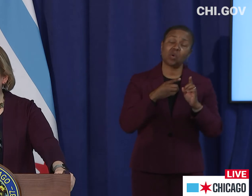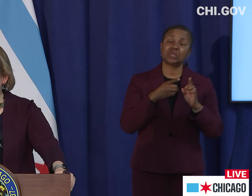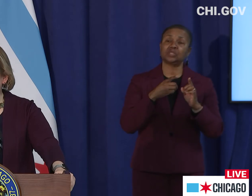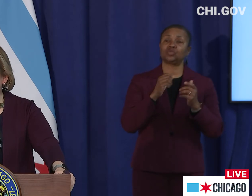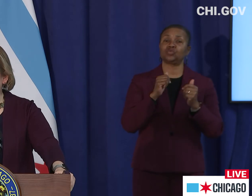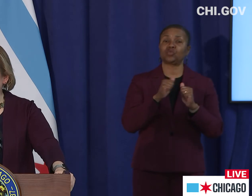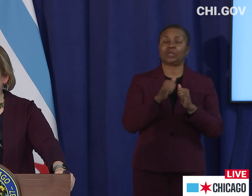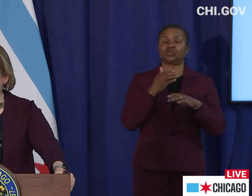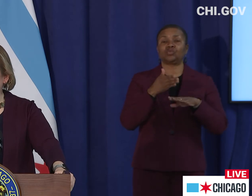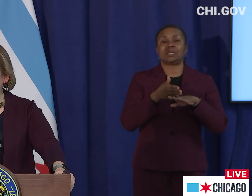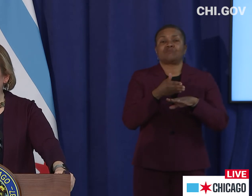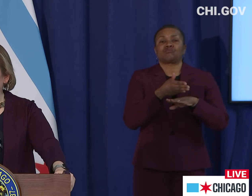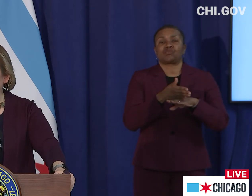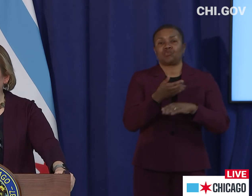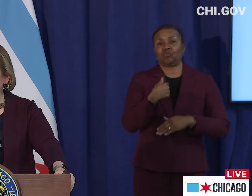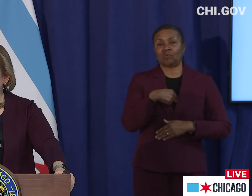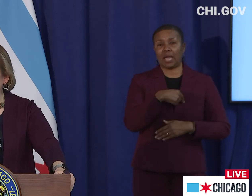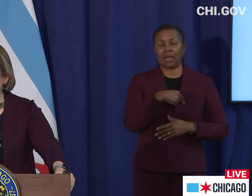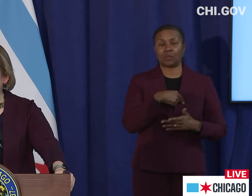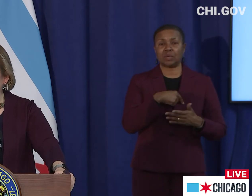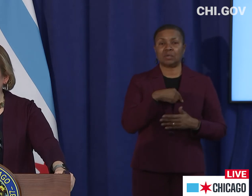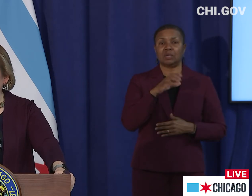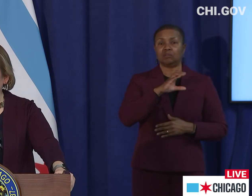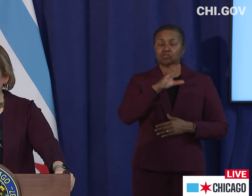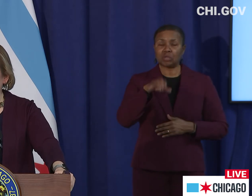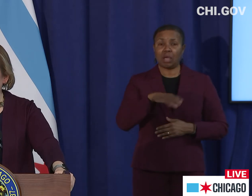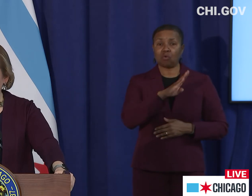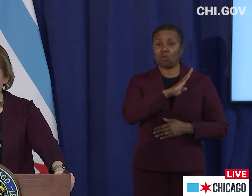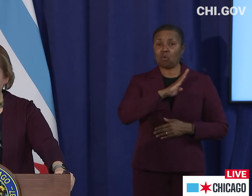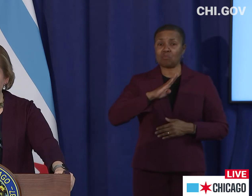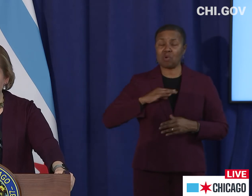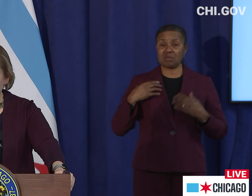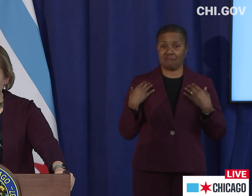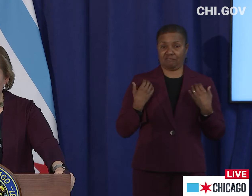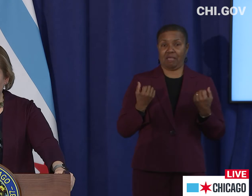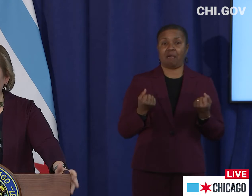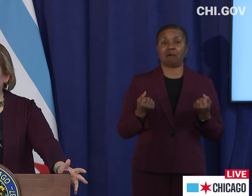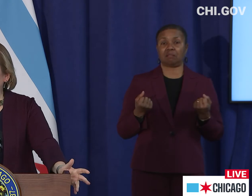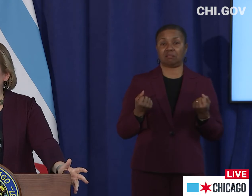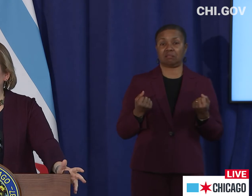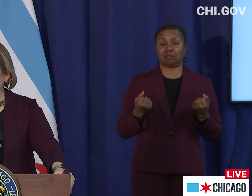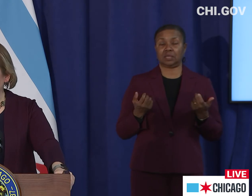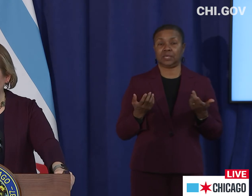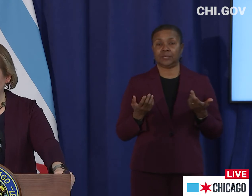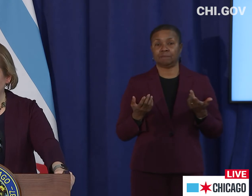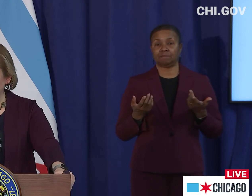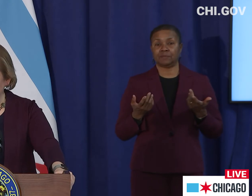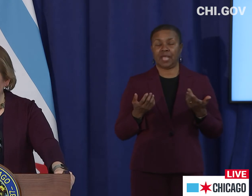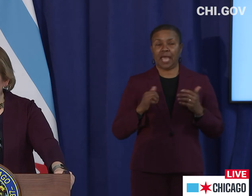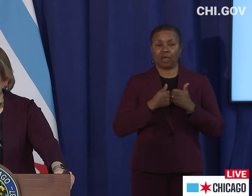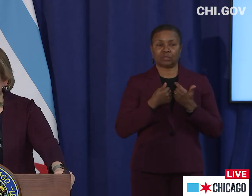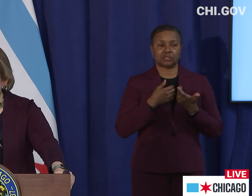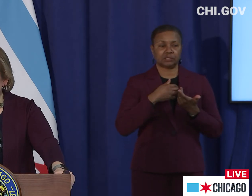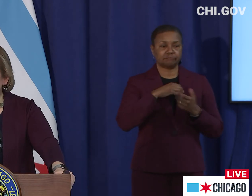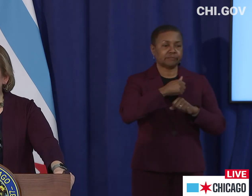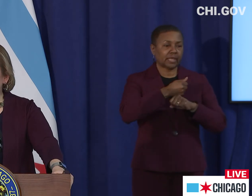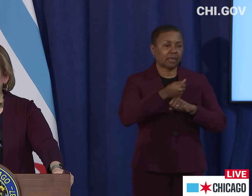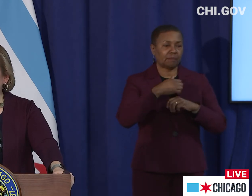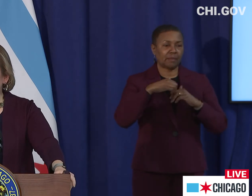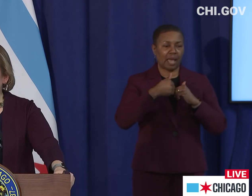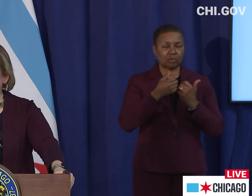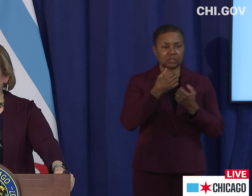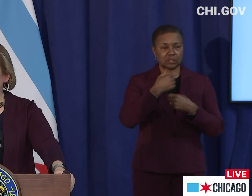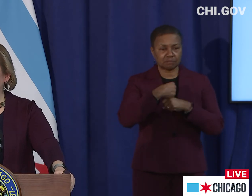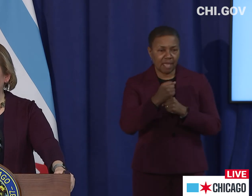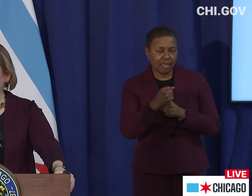in a lot of way what the Chicago Board of Health its composition. So it's one of the